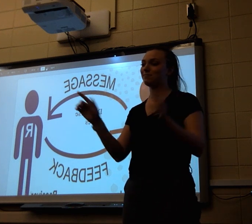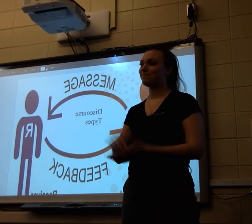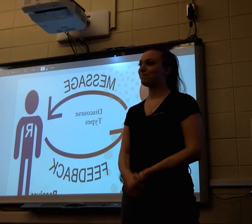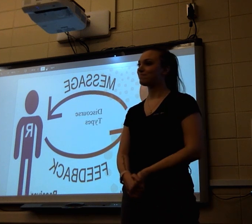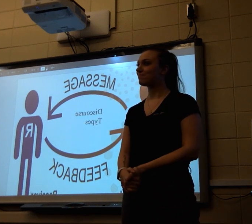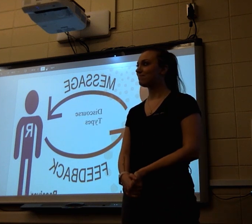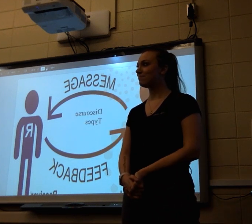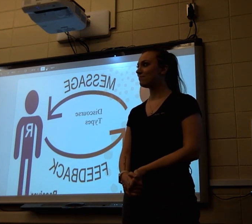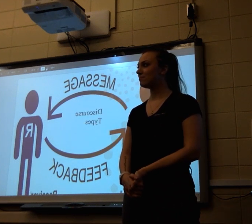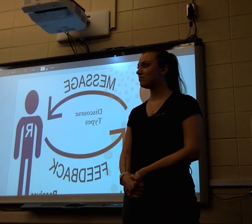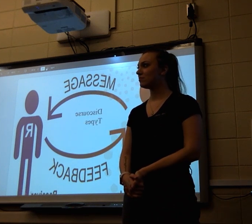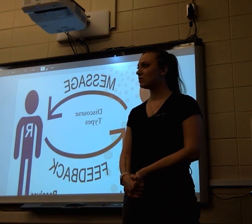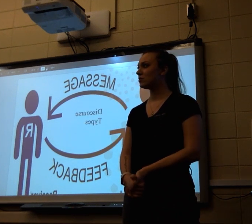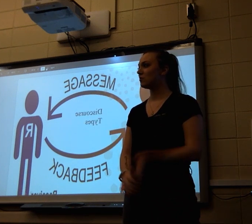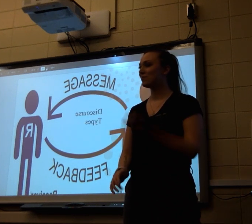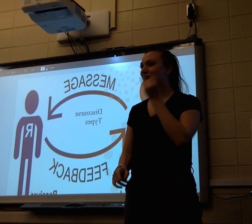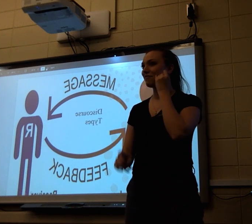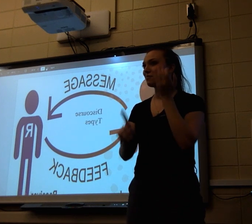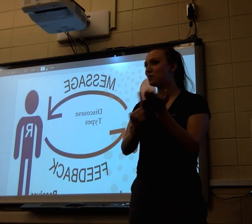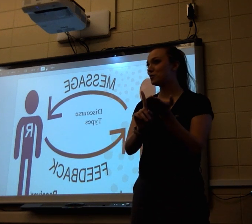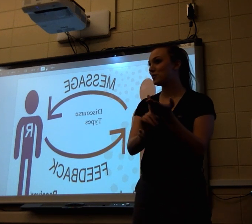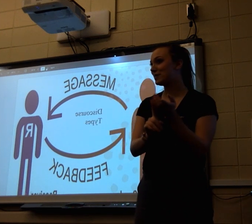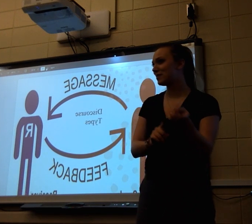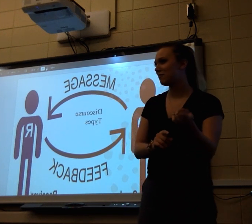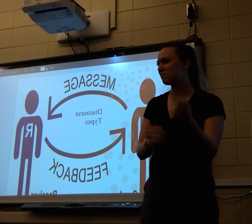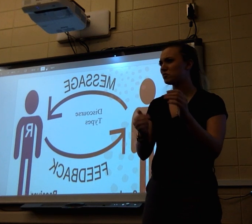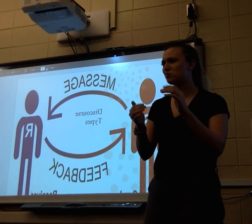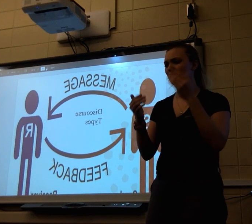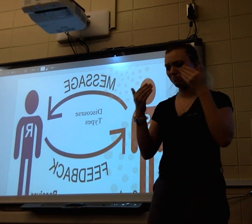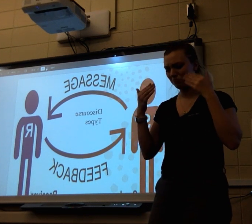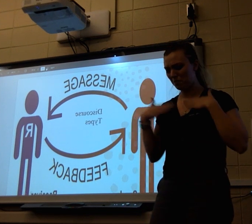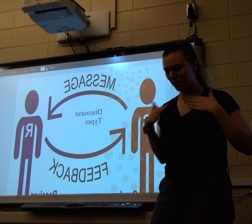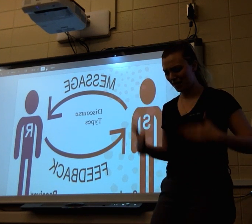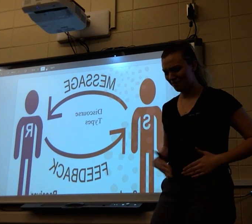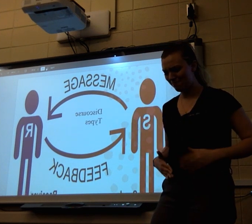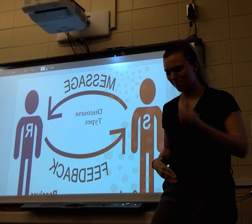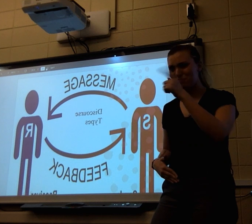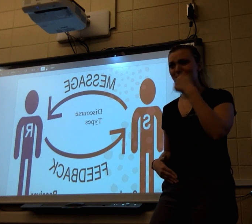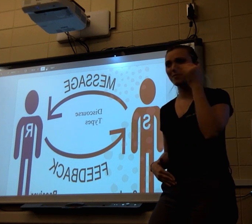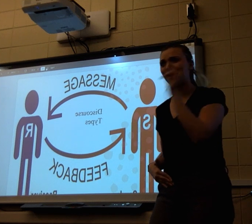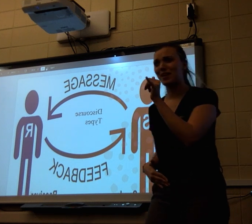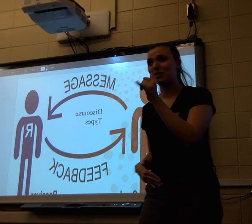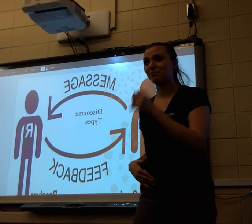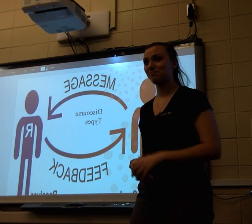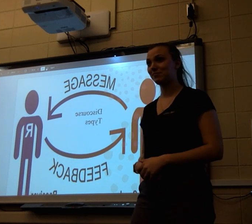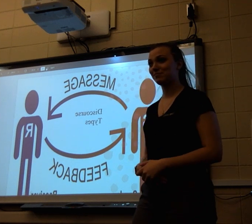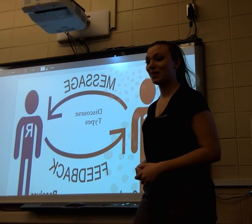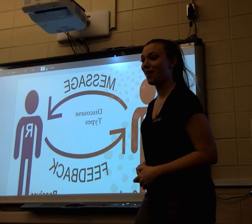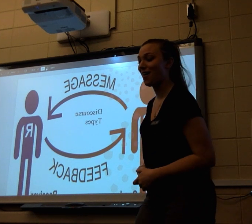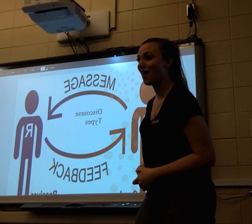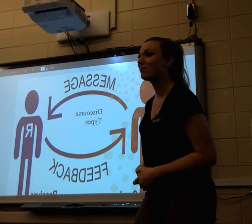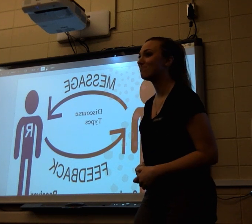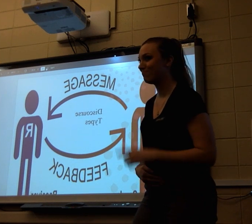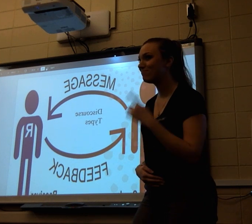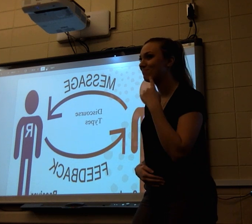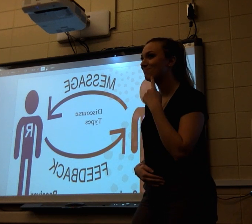already started to do the lean, like, okay, now there are things I'm going to communicate with my head nodding, or my movement, or